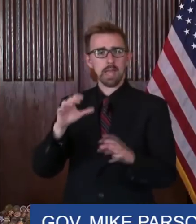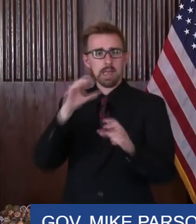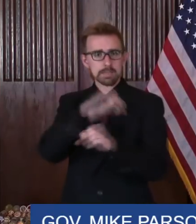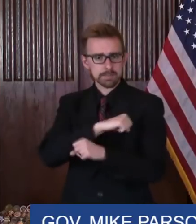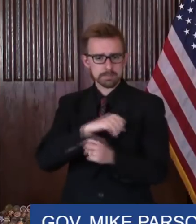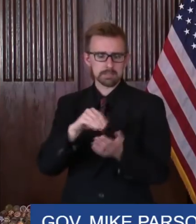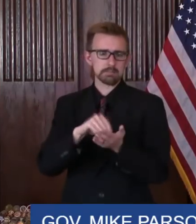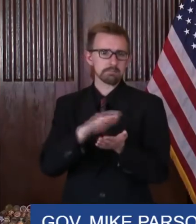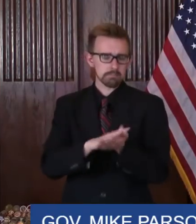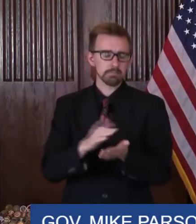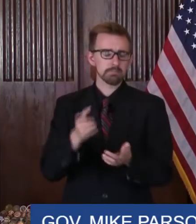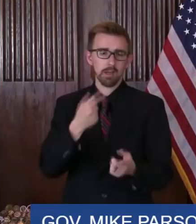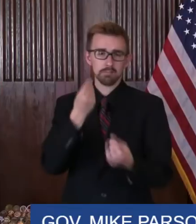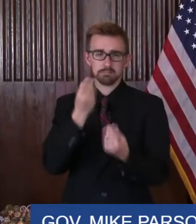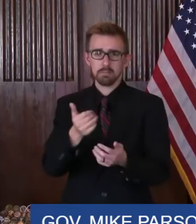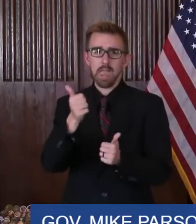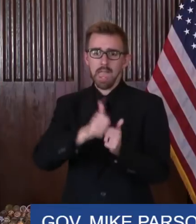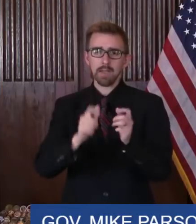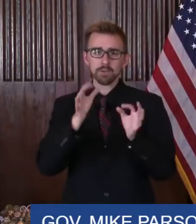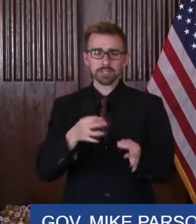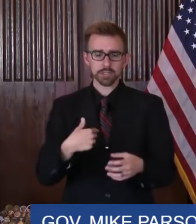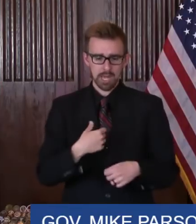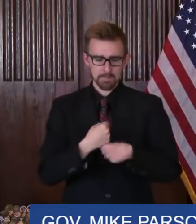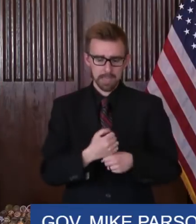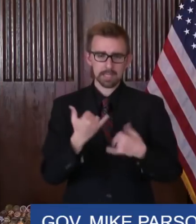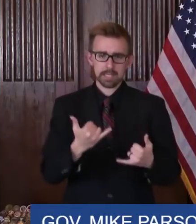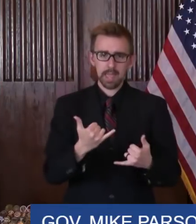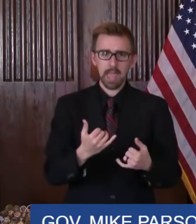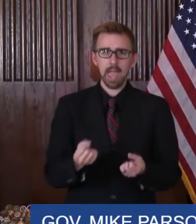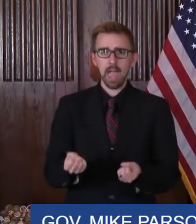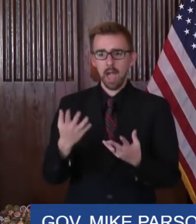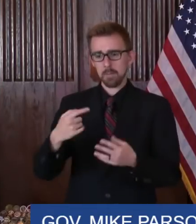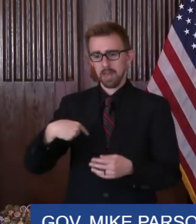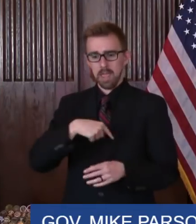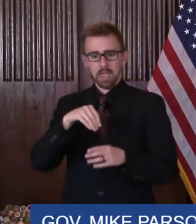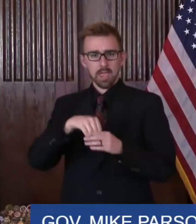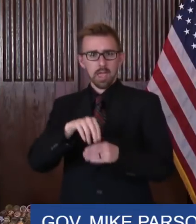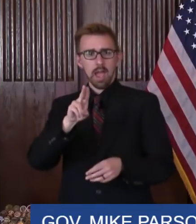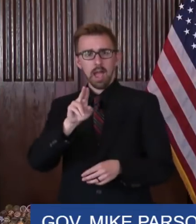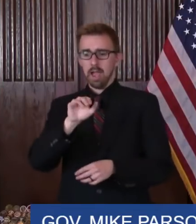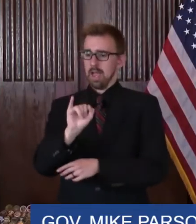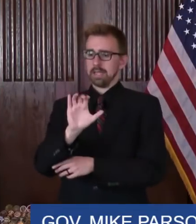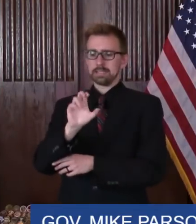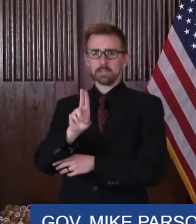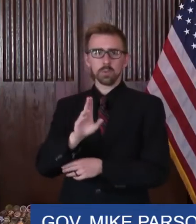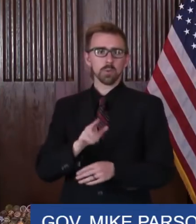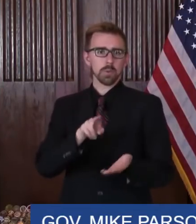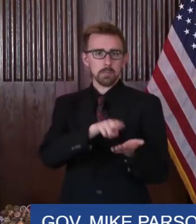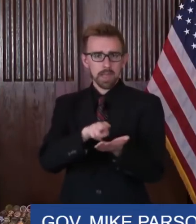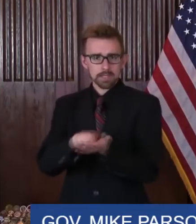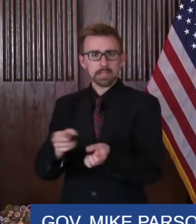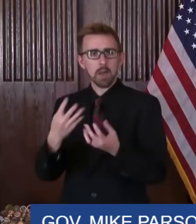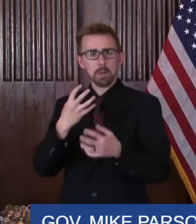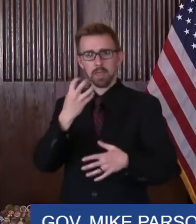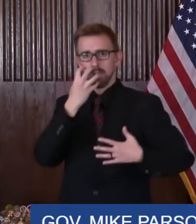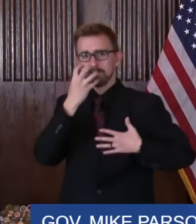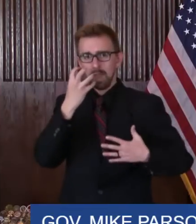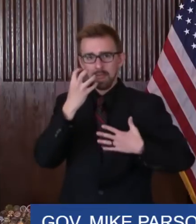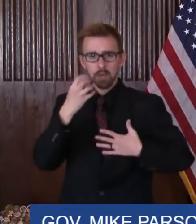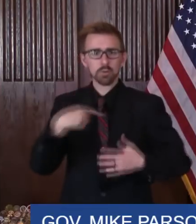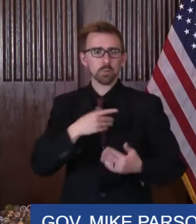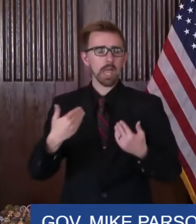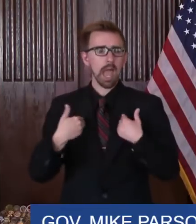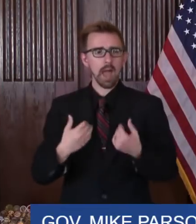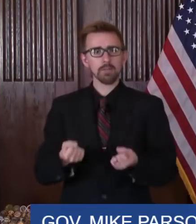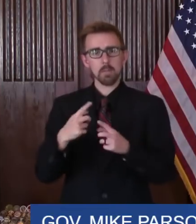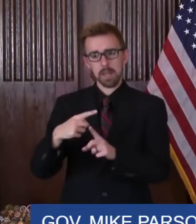do. But I'm telling you, every decision I make today is how many people are in our ICU beds, how many ventilators do we have, how many positive cases do we have, how many